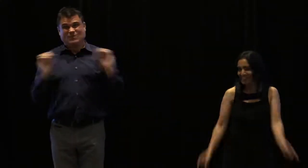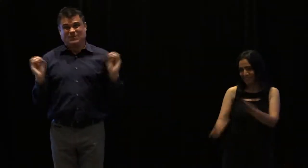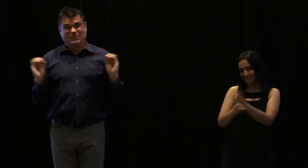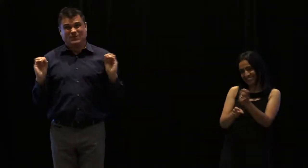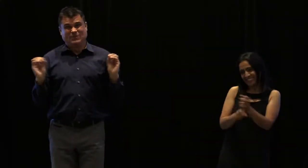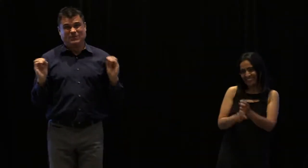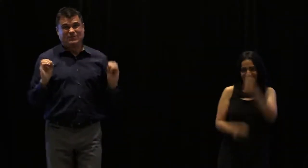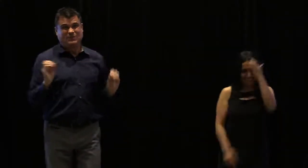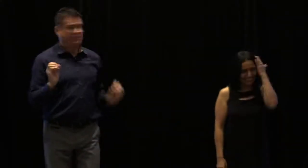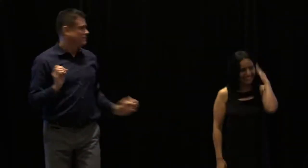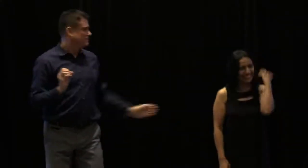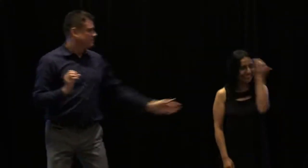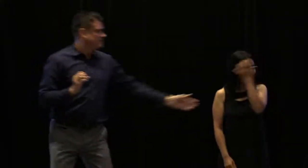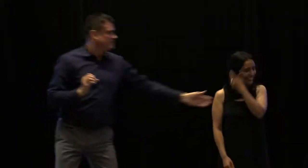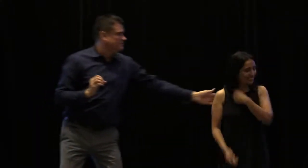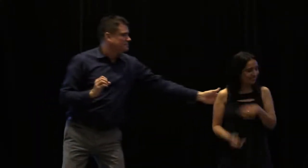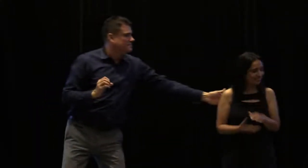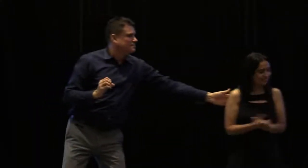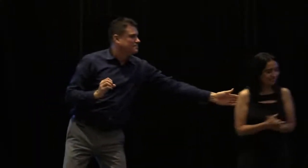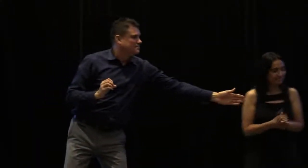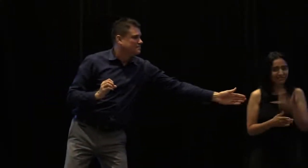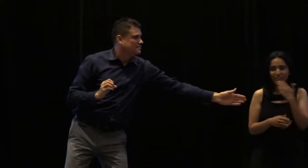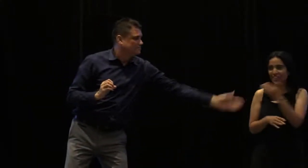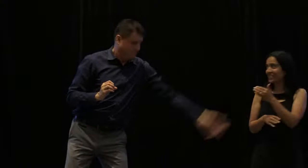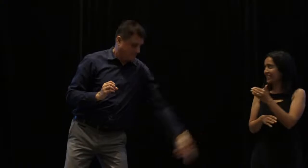I'm hoping you're doing awesome.